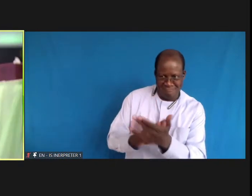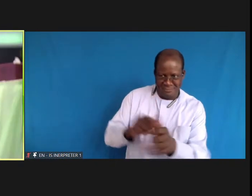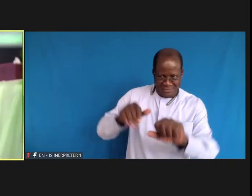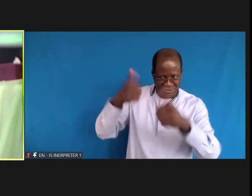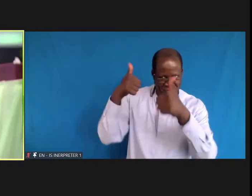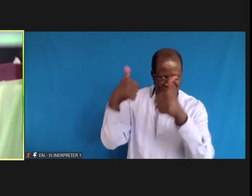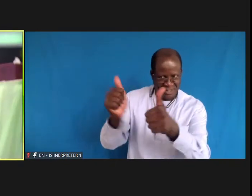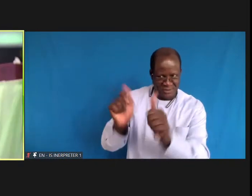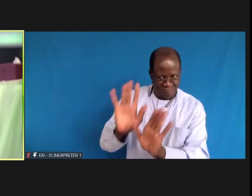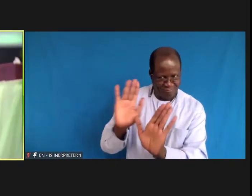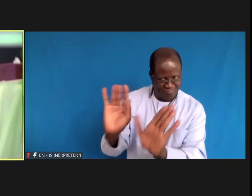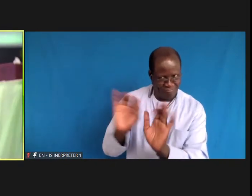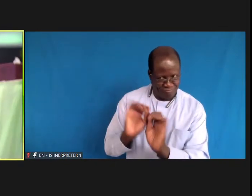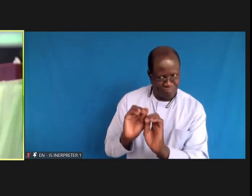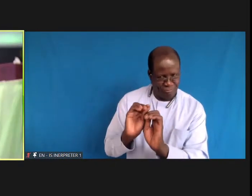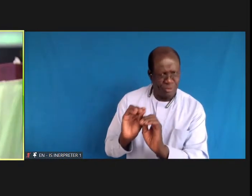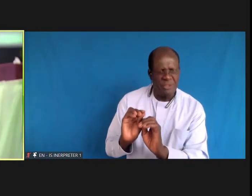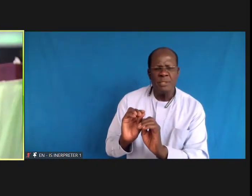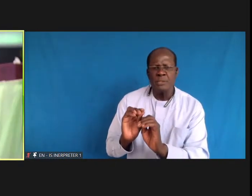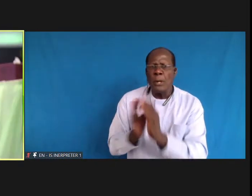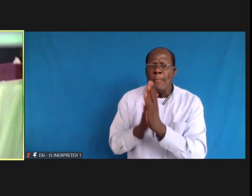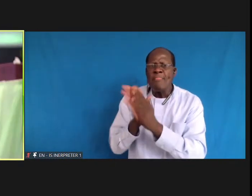also a mode of